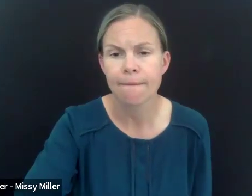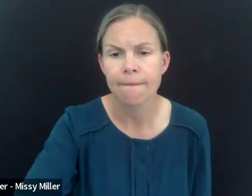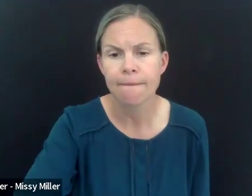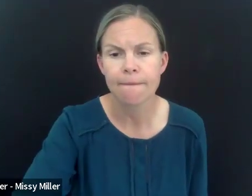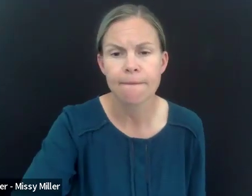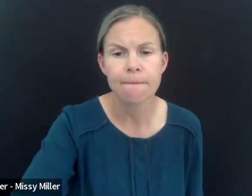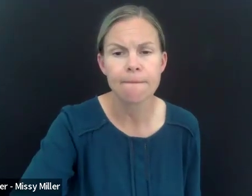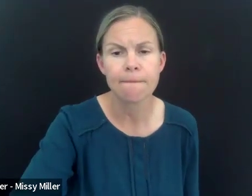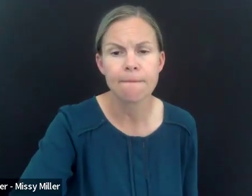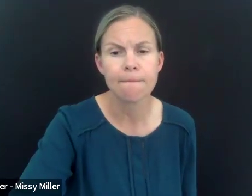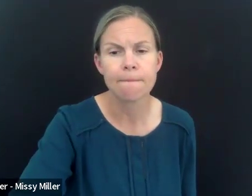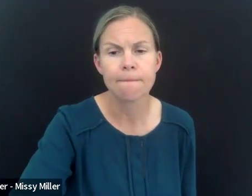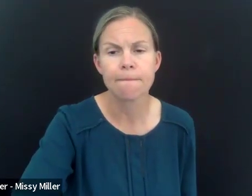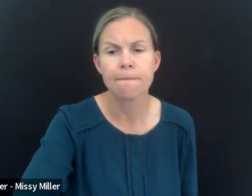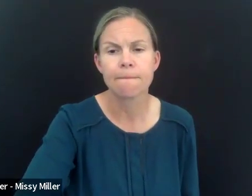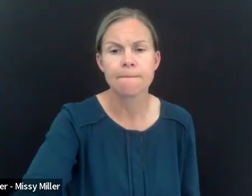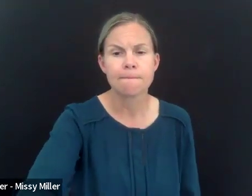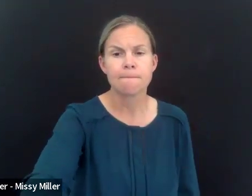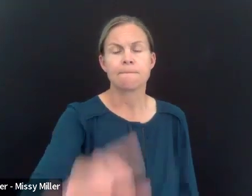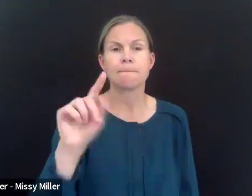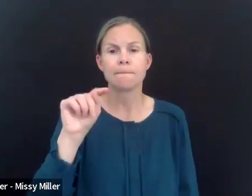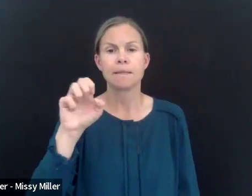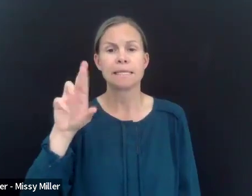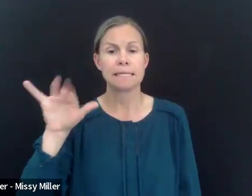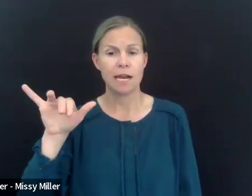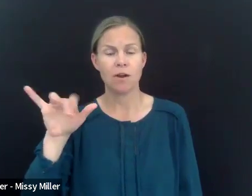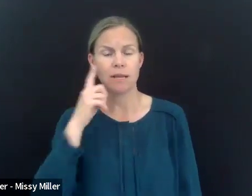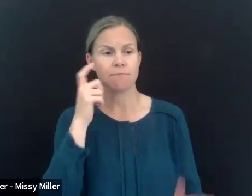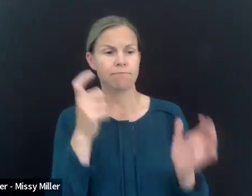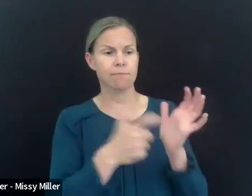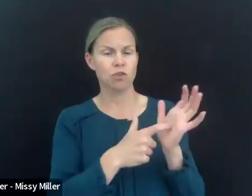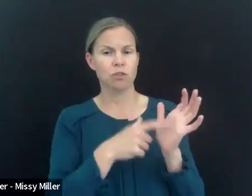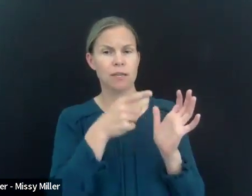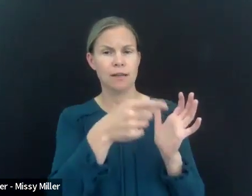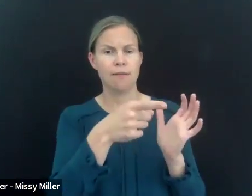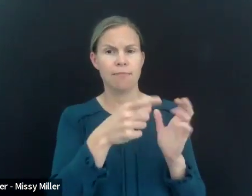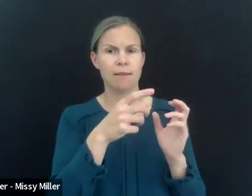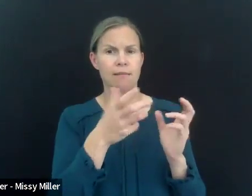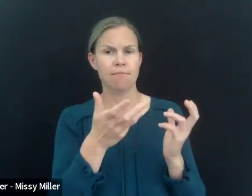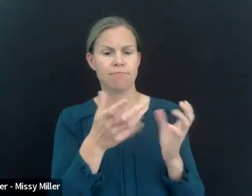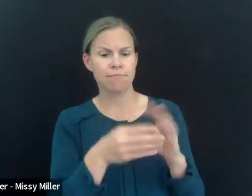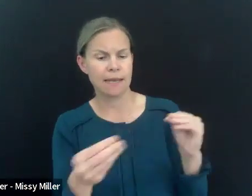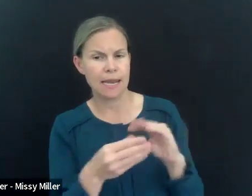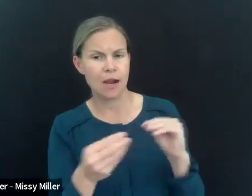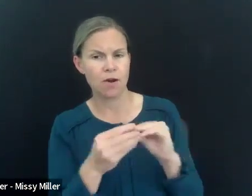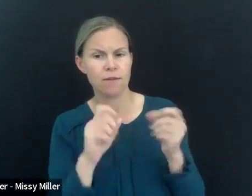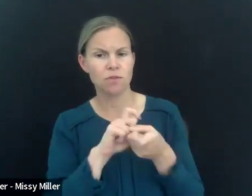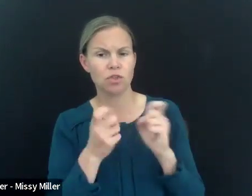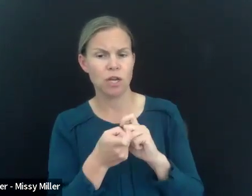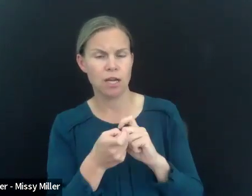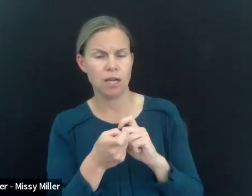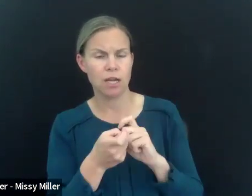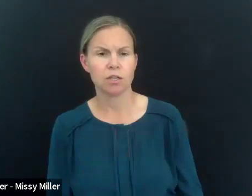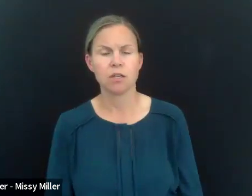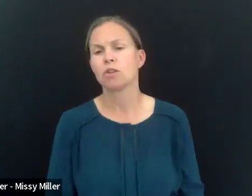interested in the narrative change comments. So at what level of narrative do you think advocating for birth centers makes the most